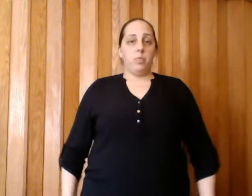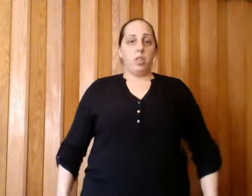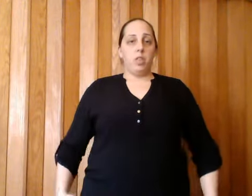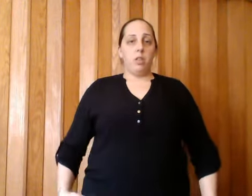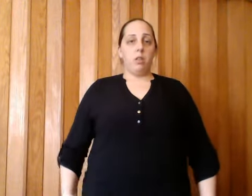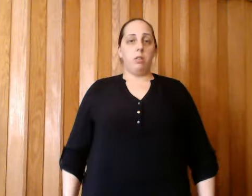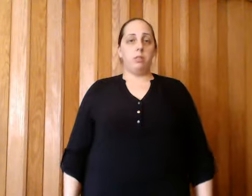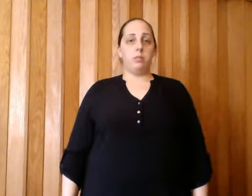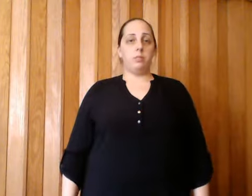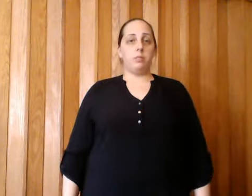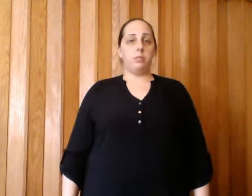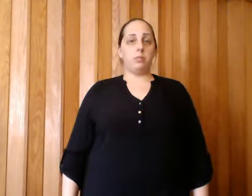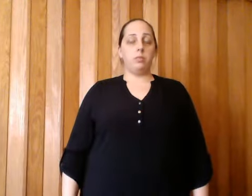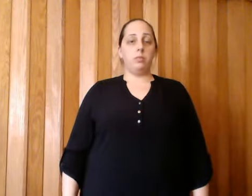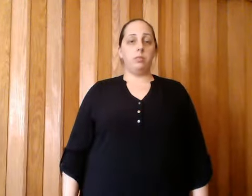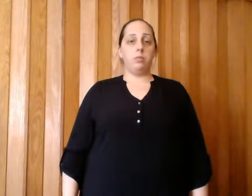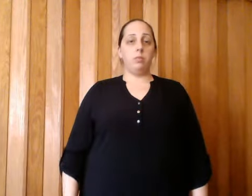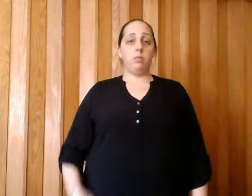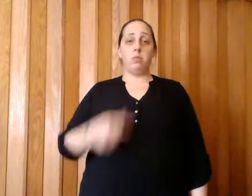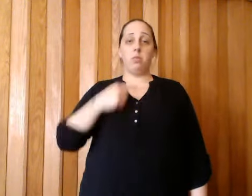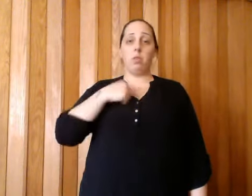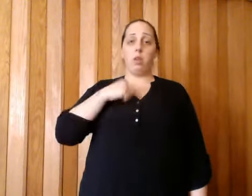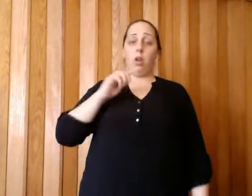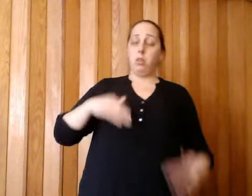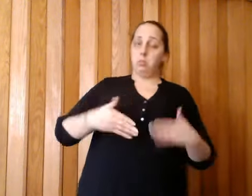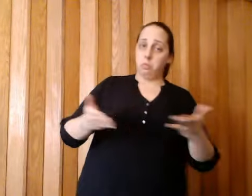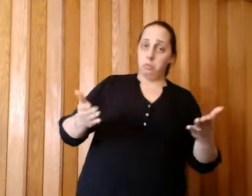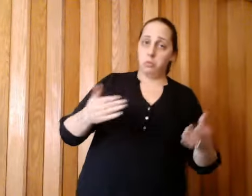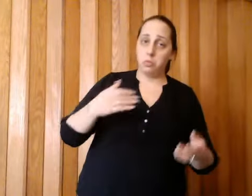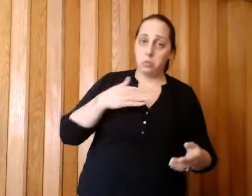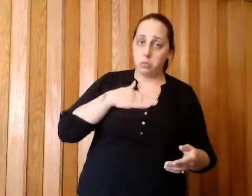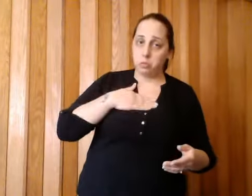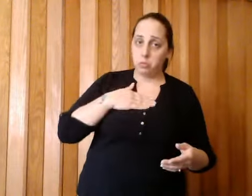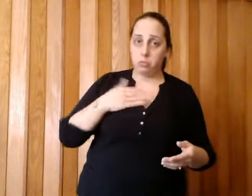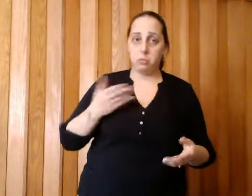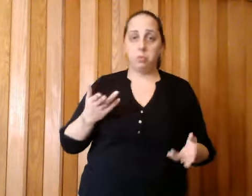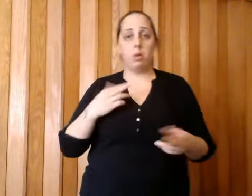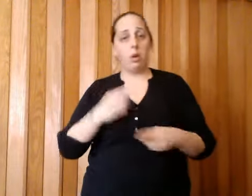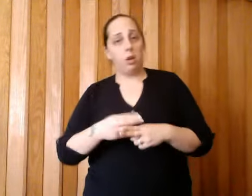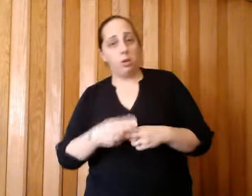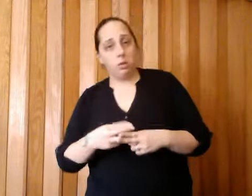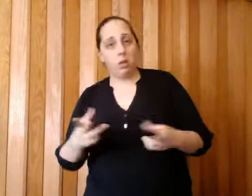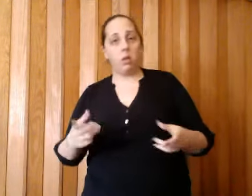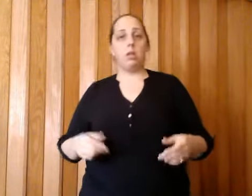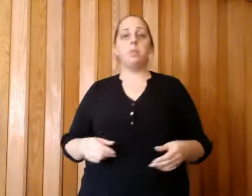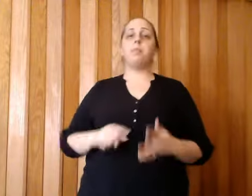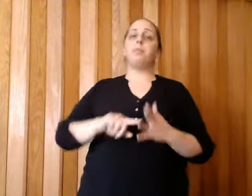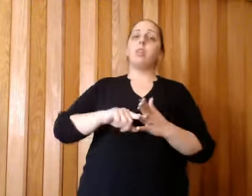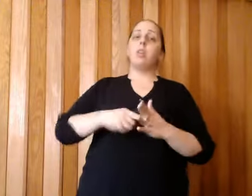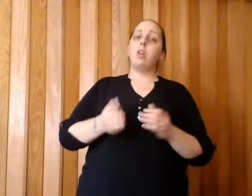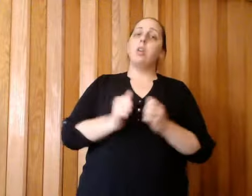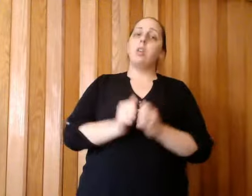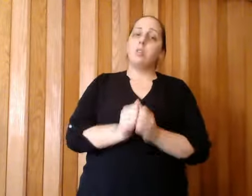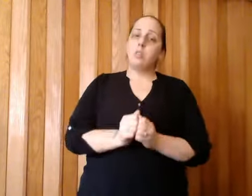And then I introduce myself and I start out with my focus question asking my mom maybe about the word that she's going to want to come to